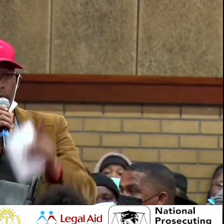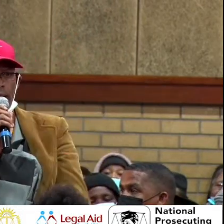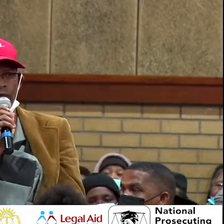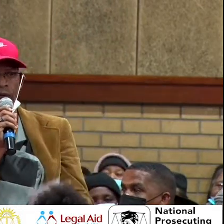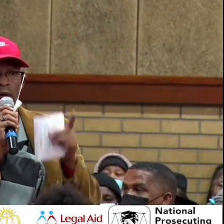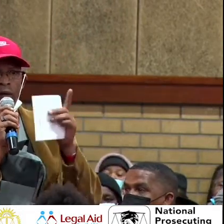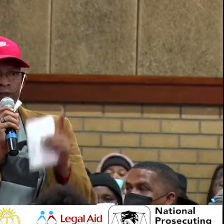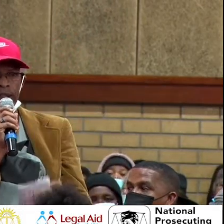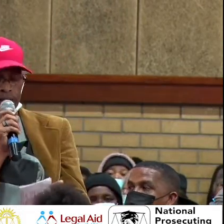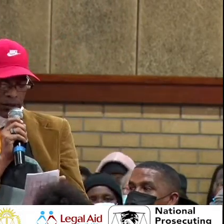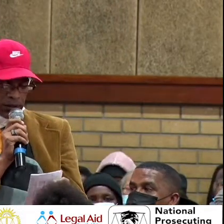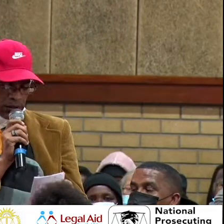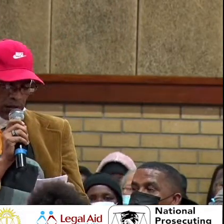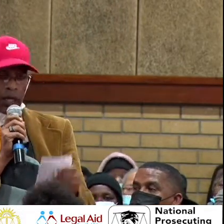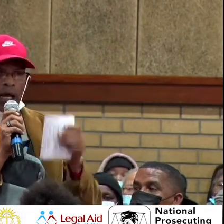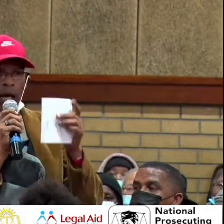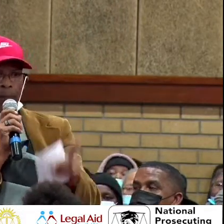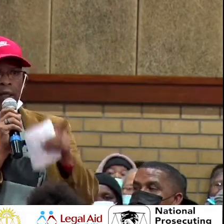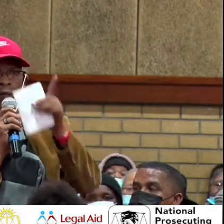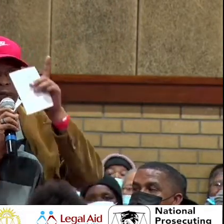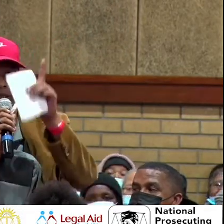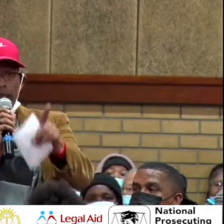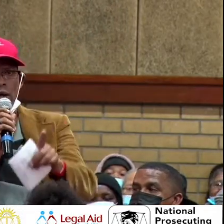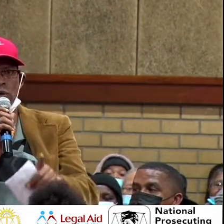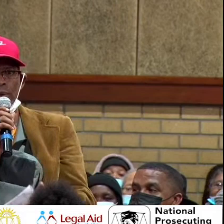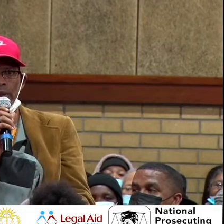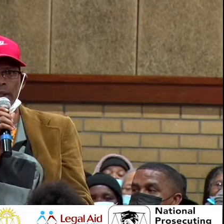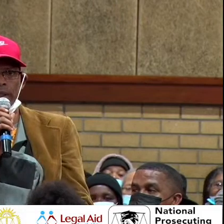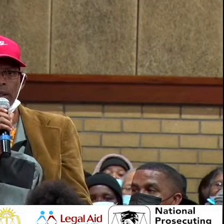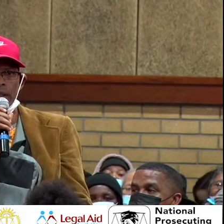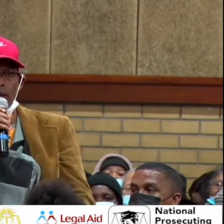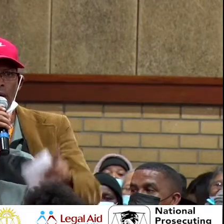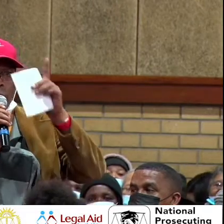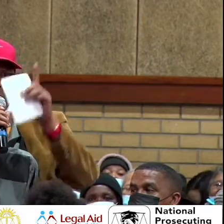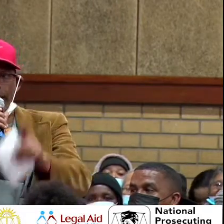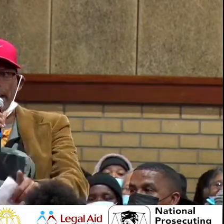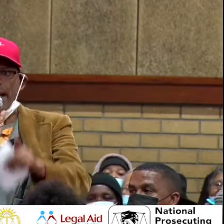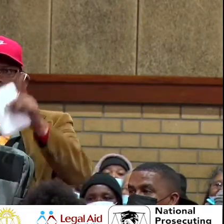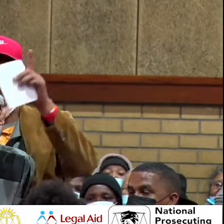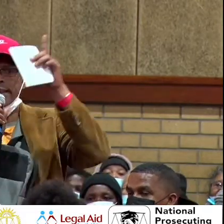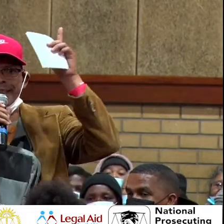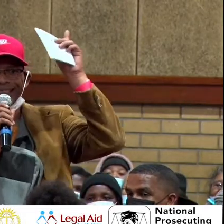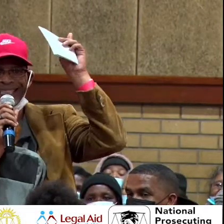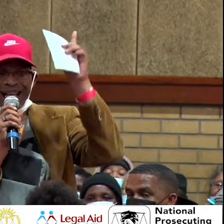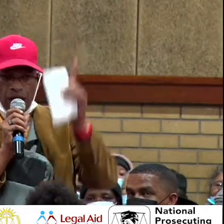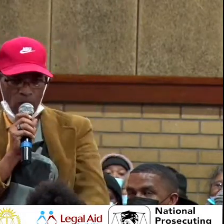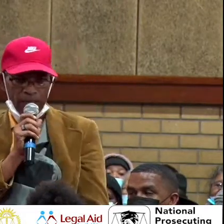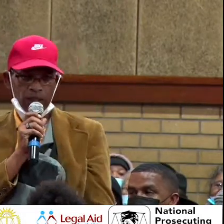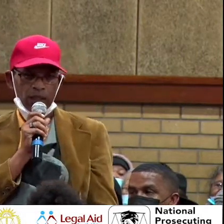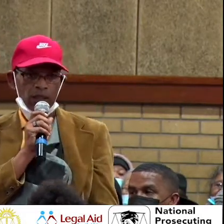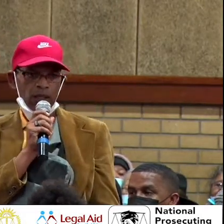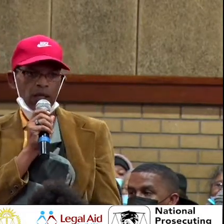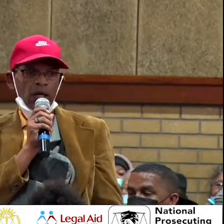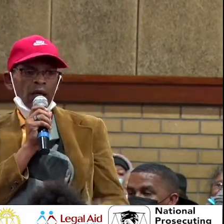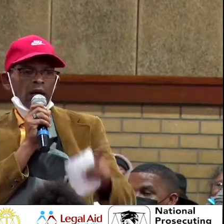now heartful of these things happening within our community, whereas it is